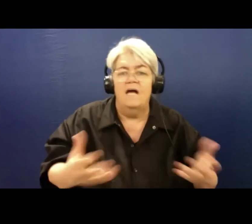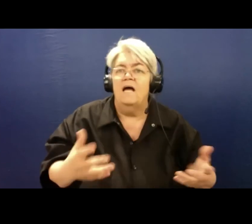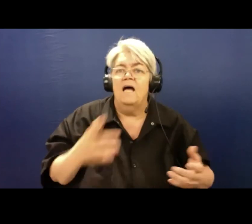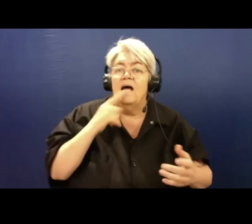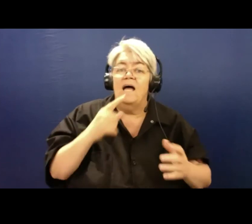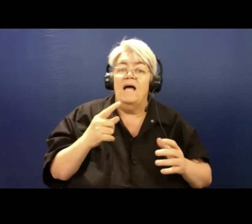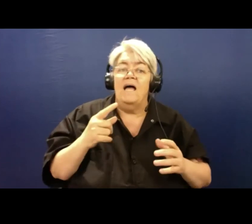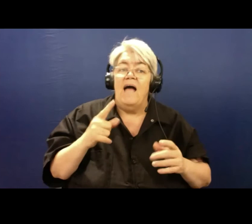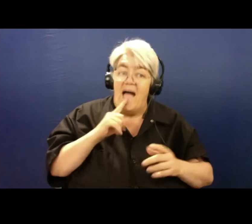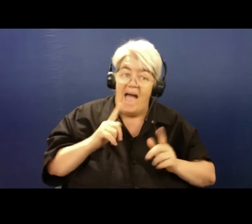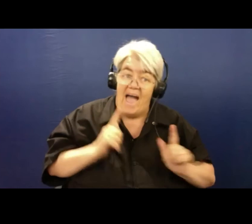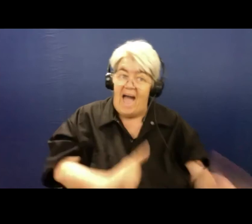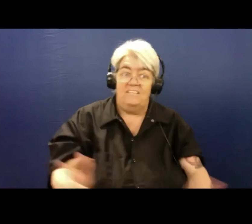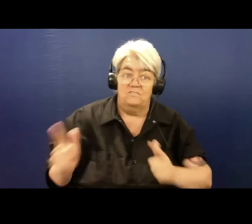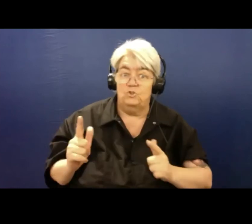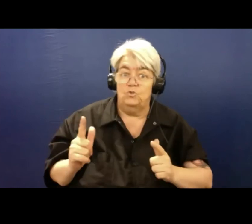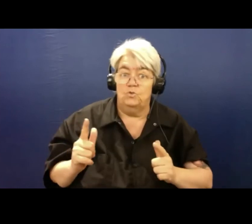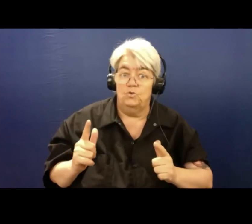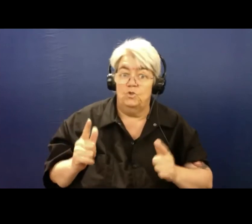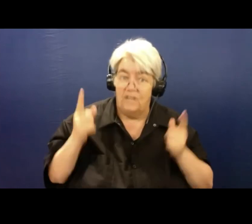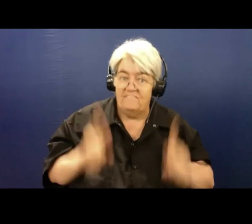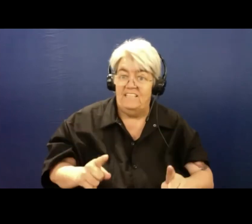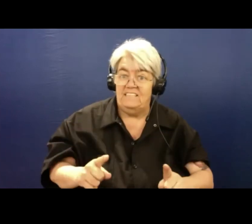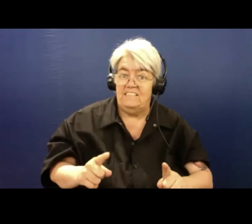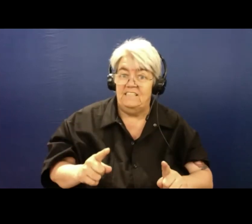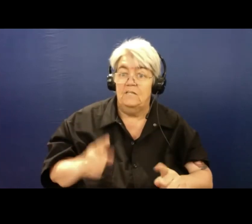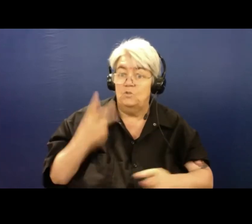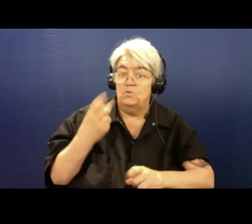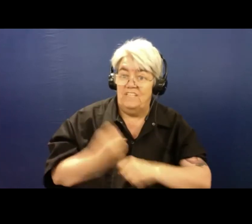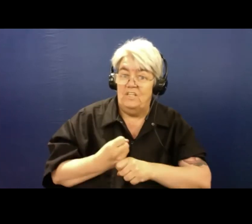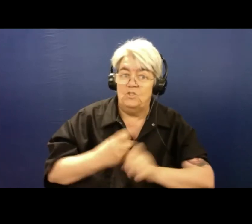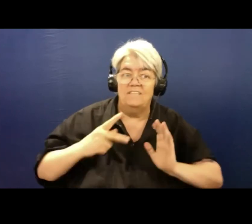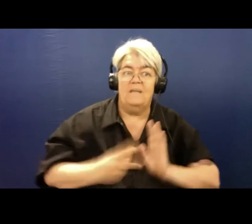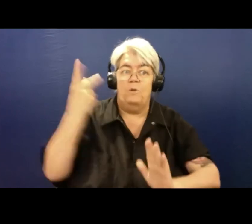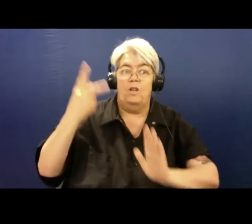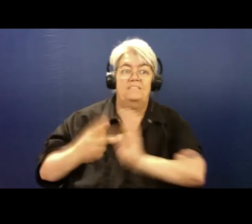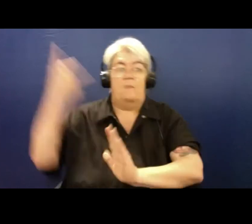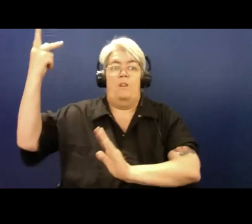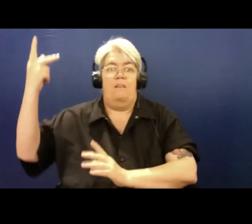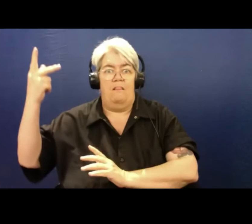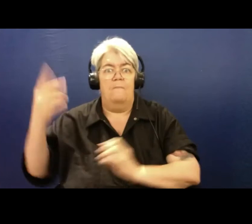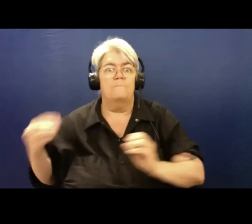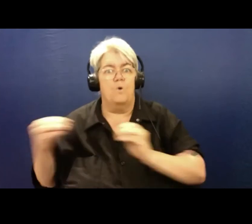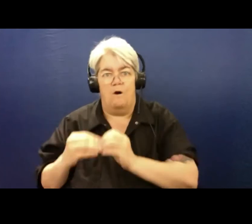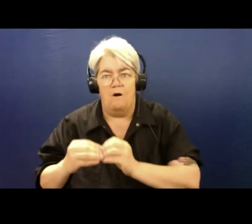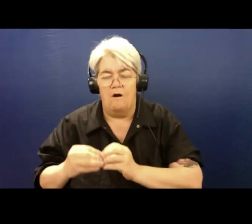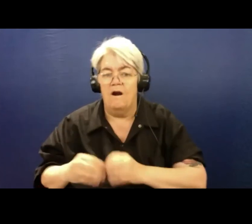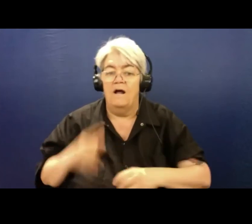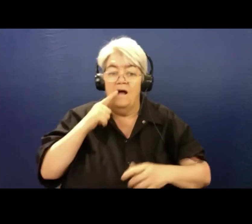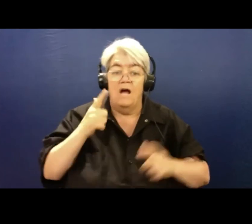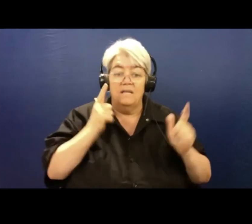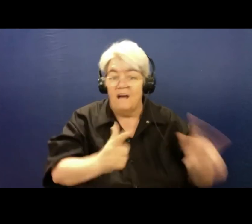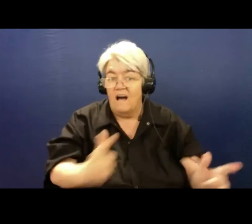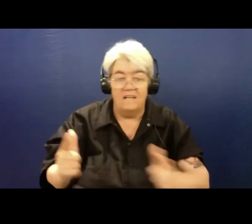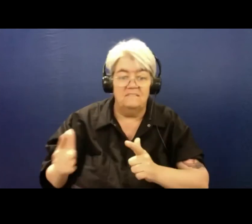of active shooter events in the last 2 years. We have more firearms than we